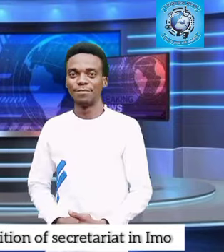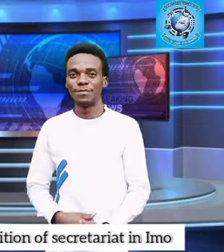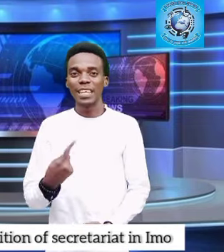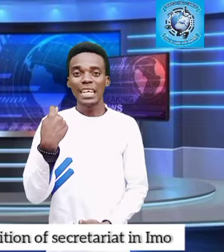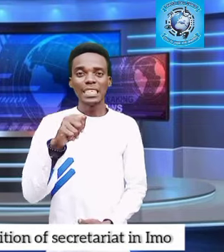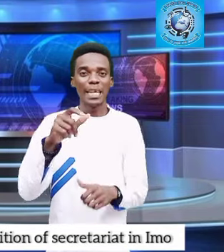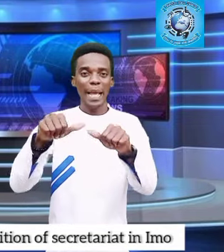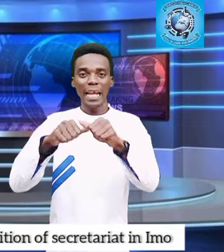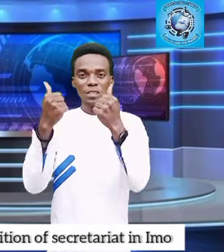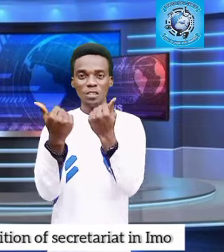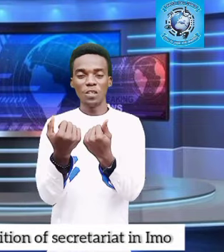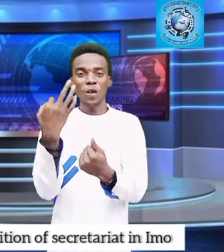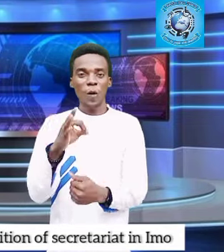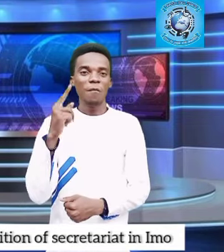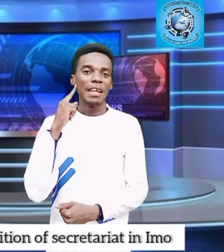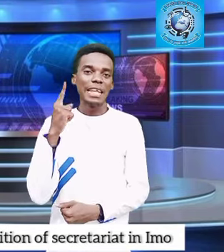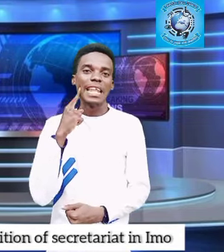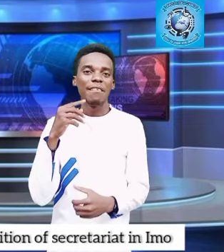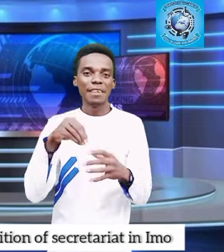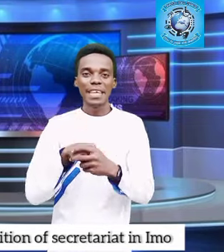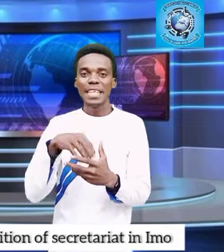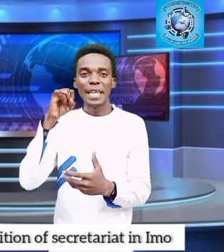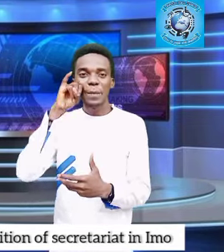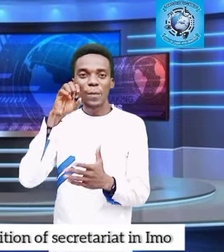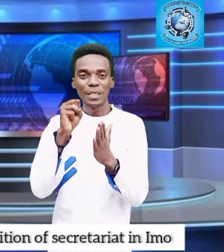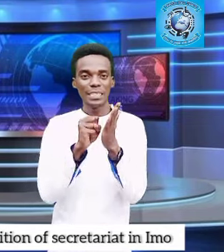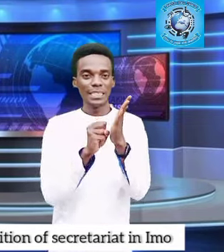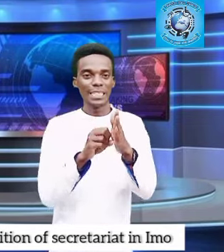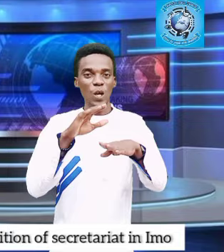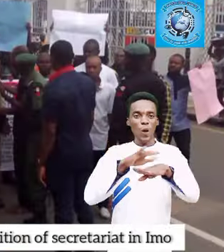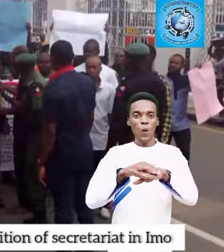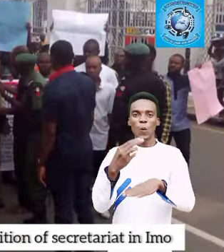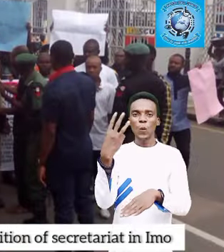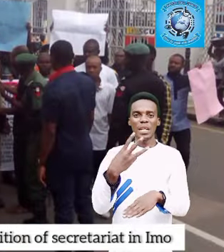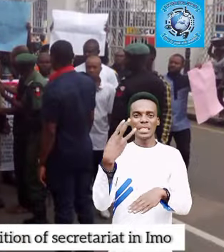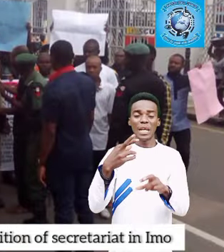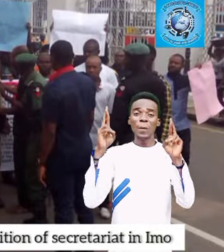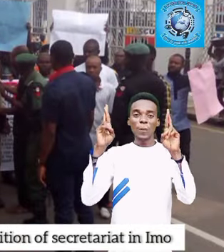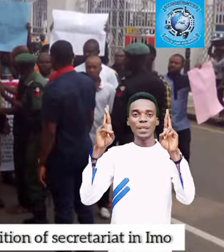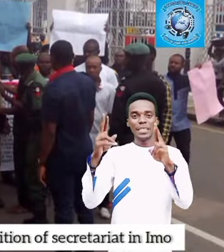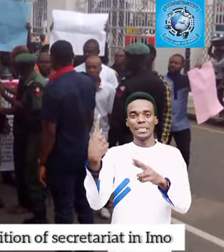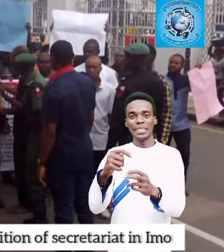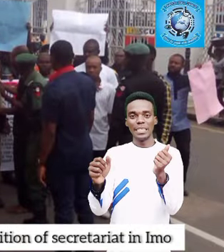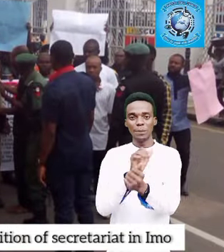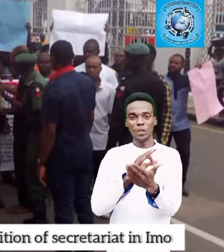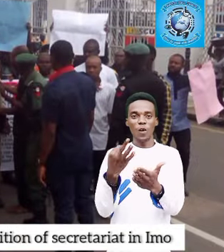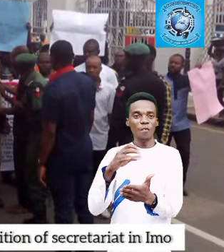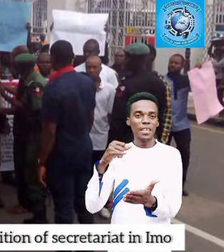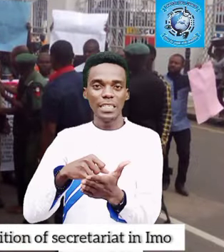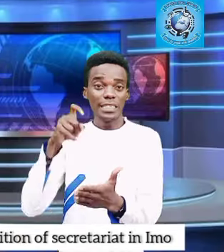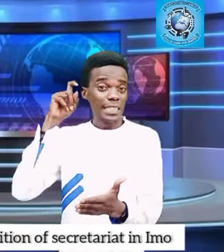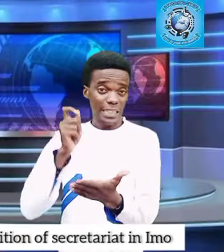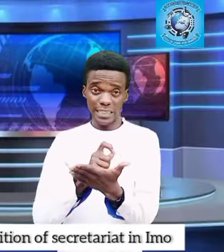The Association of Deaf in Imo State on Wednesday protested the demolition of its secretariat